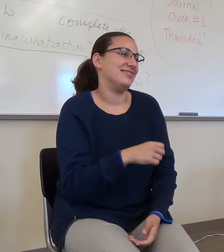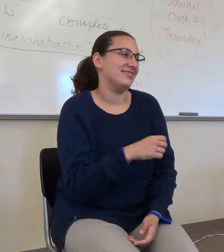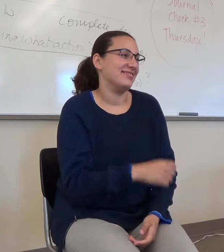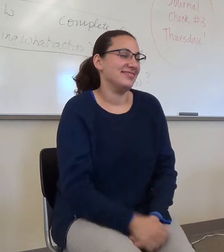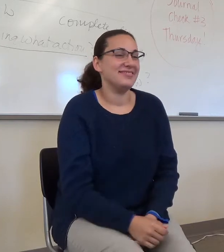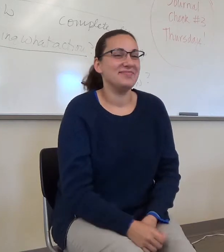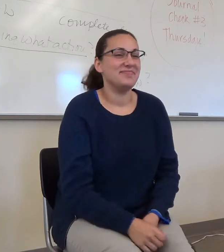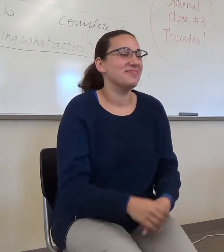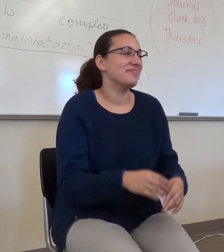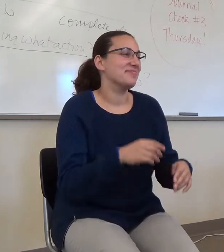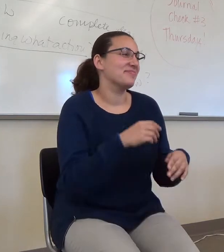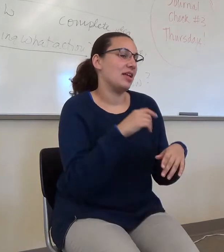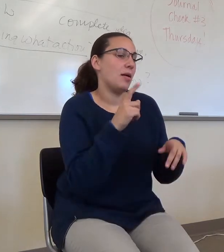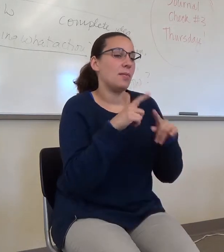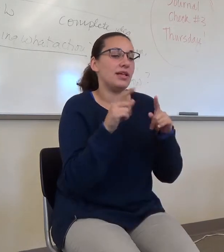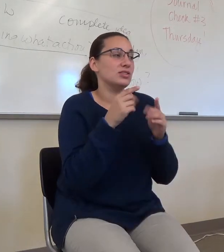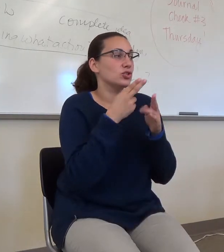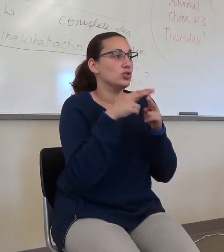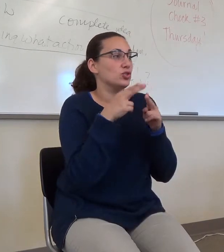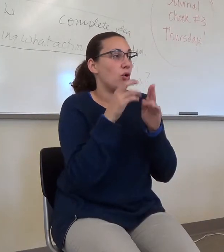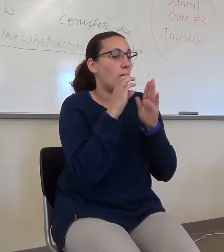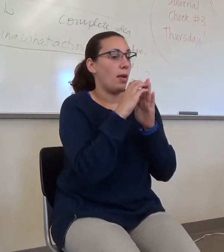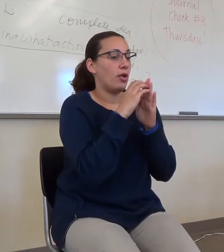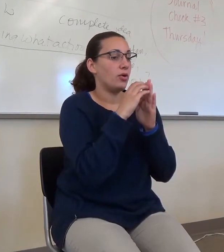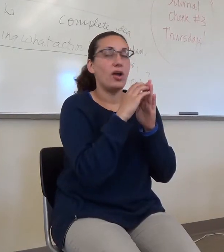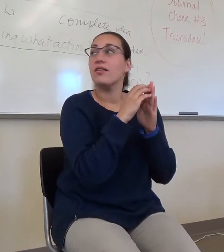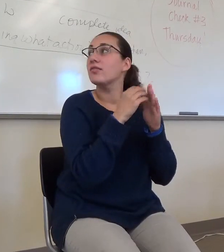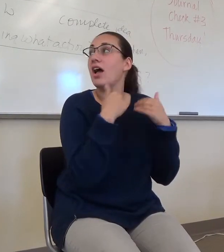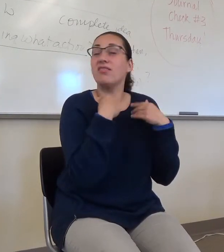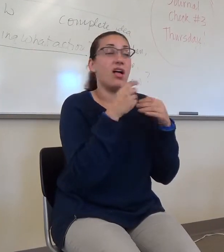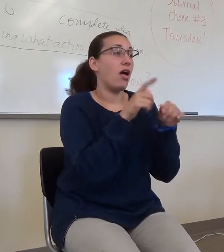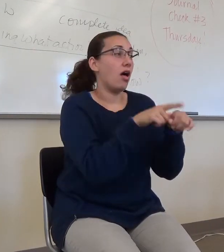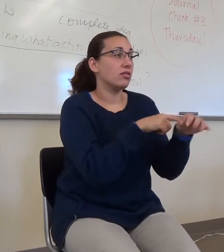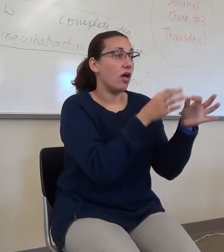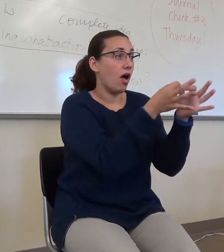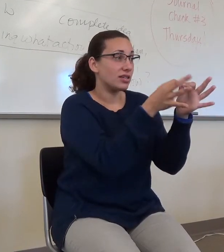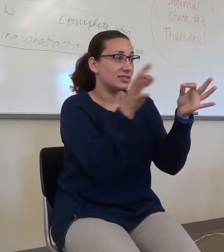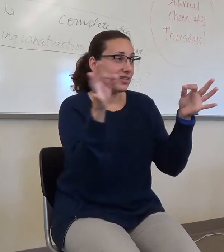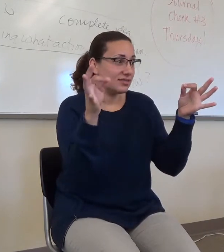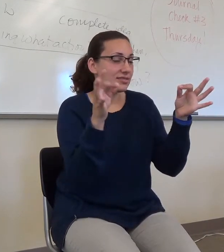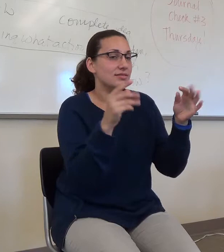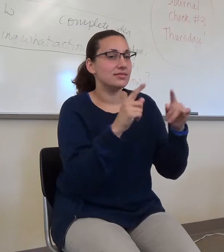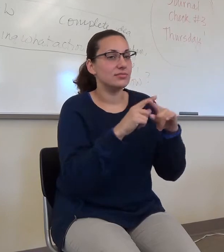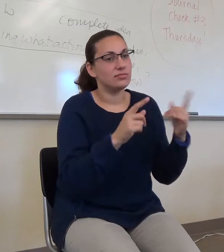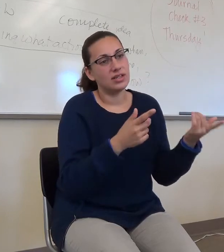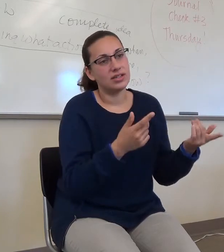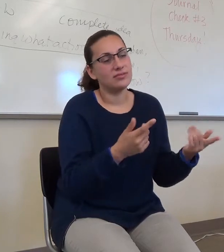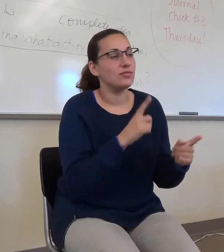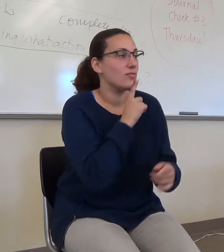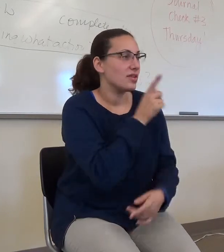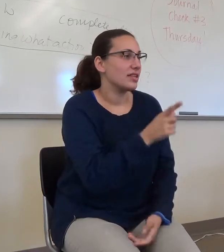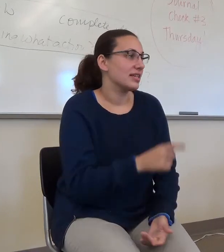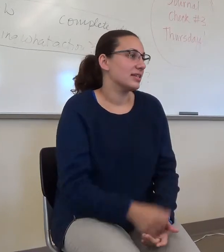get a longer sentence kind of than we do for this one. But basically what this is